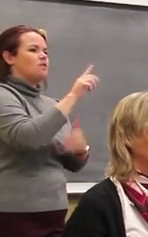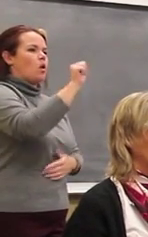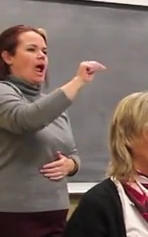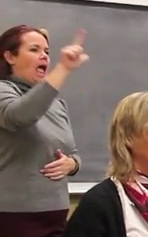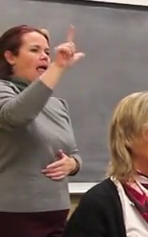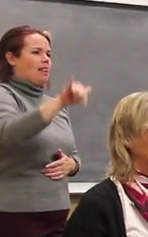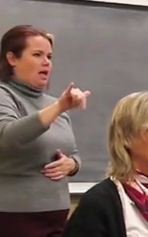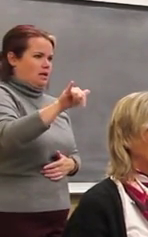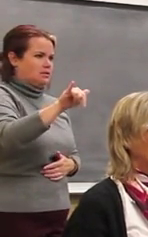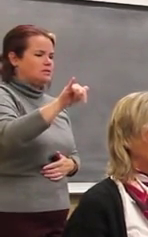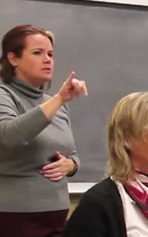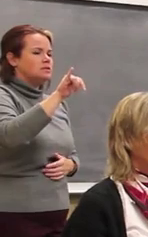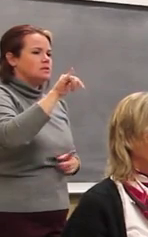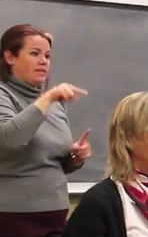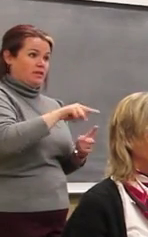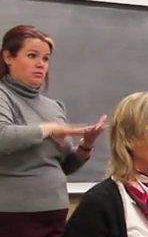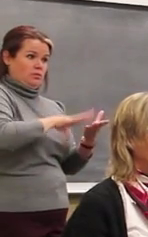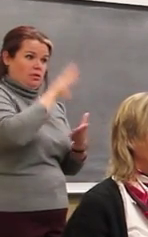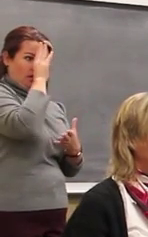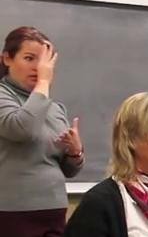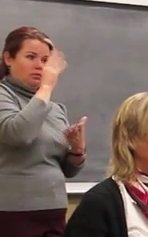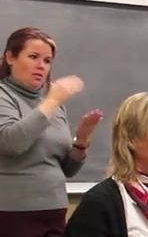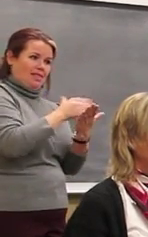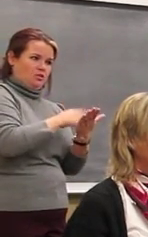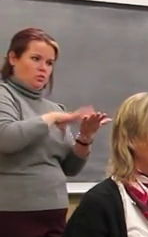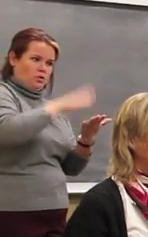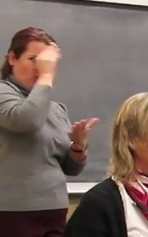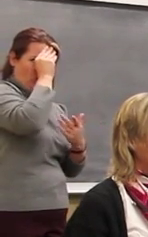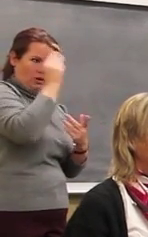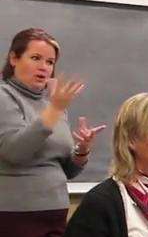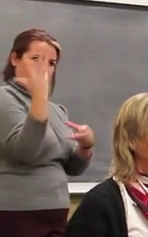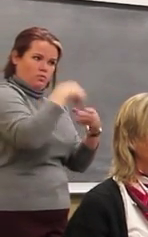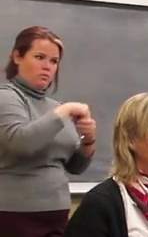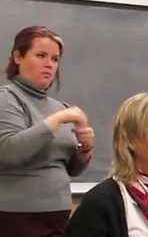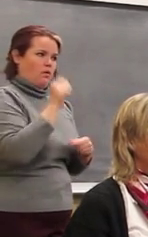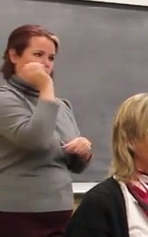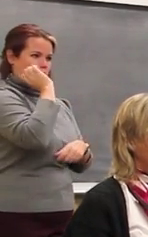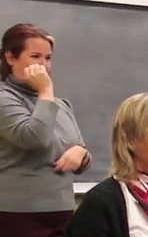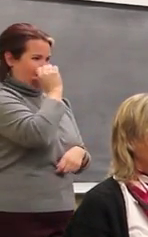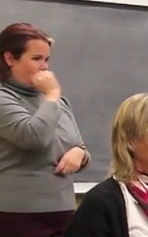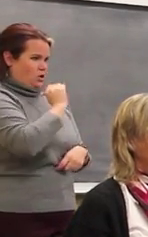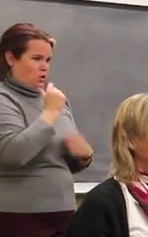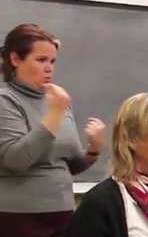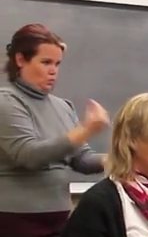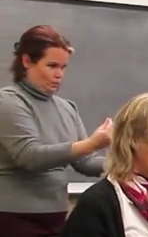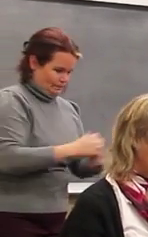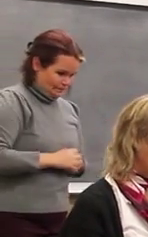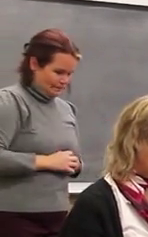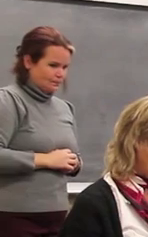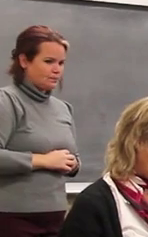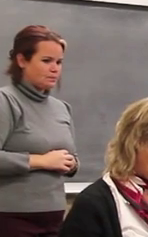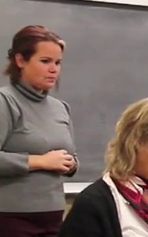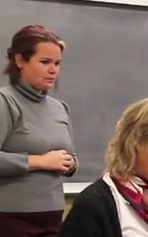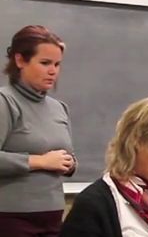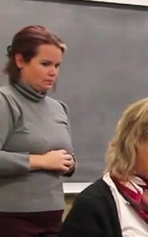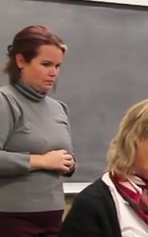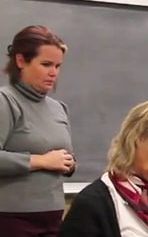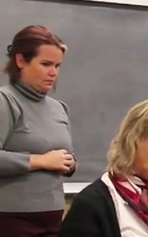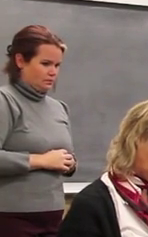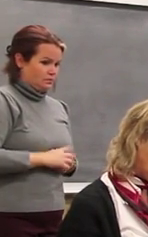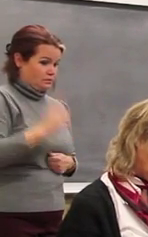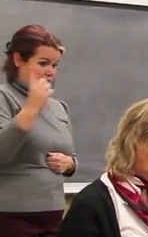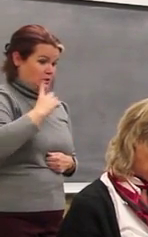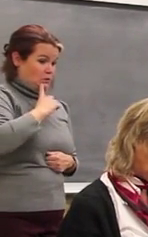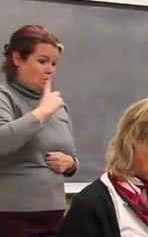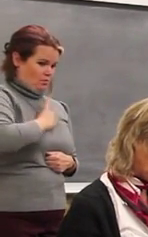that we can all learn and incorporate into our daily practices. One of the things she told me that